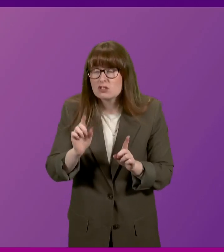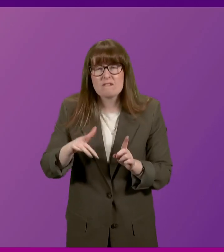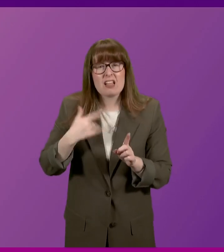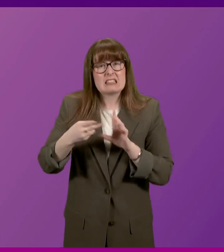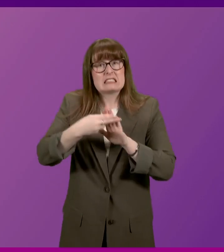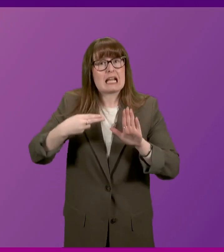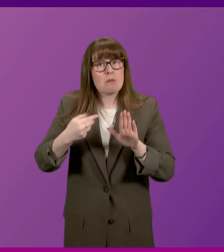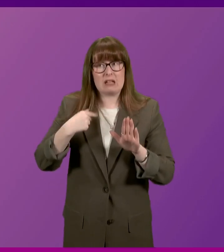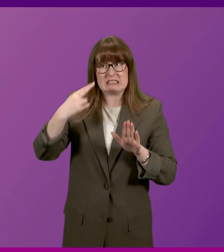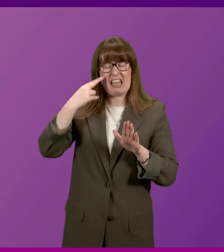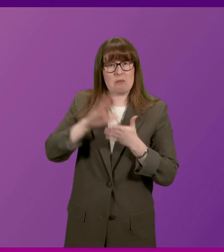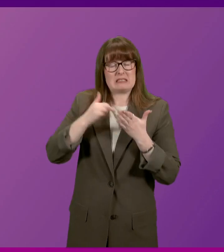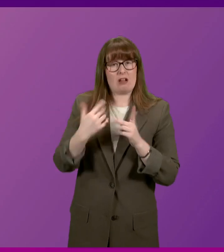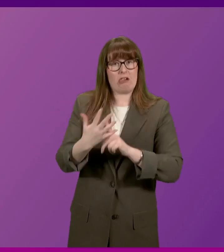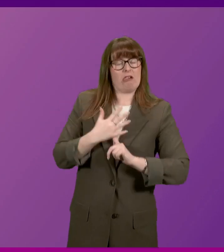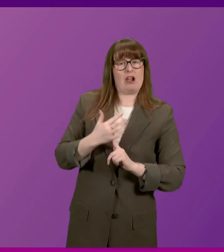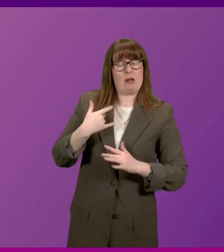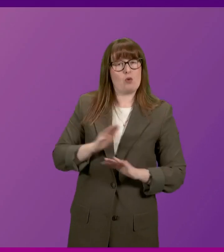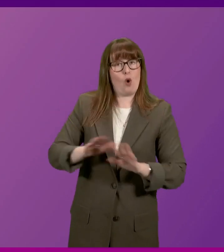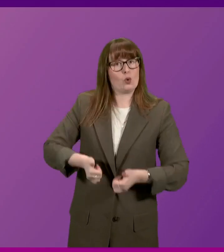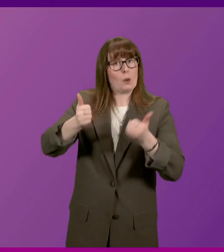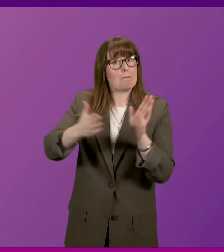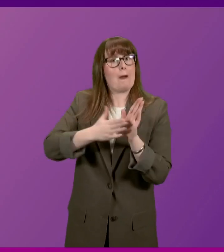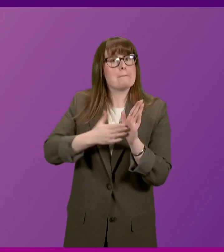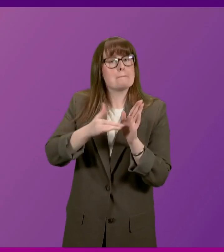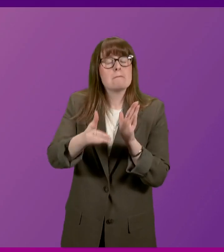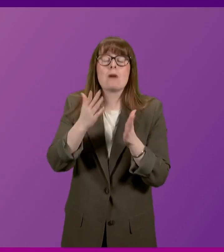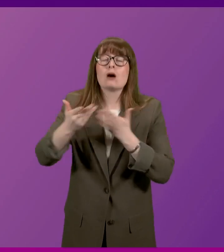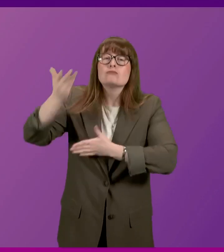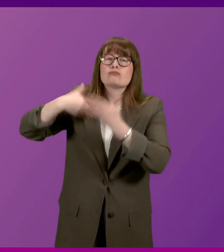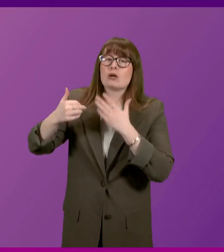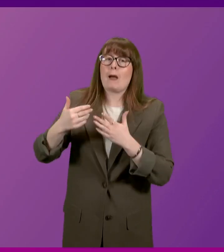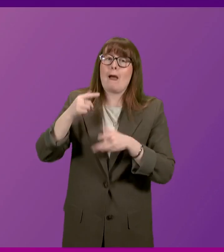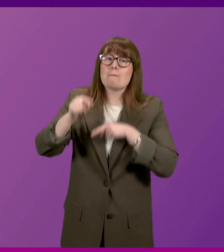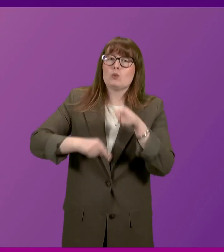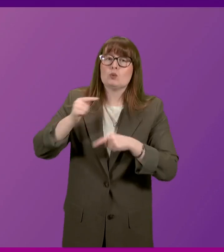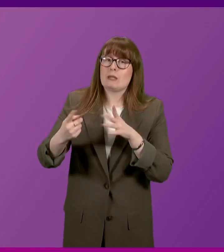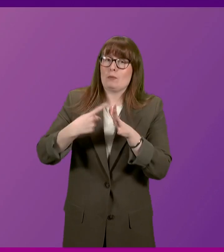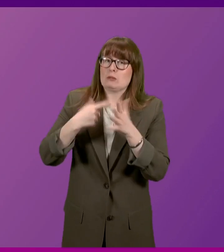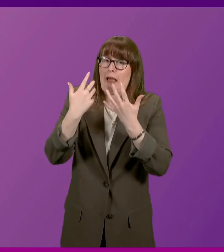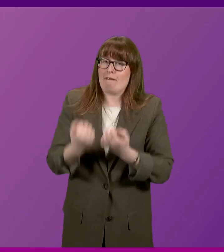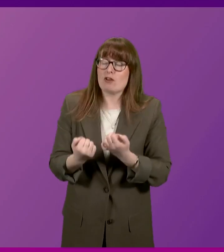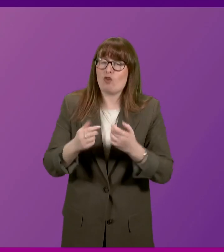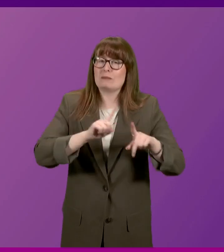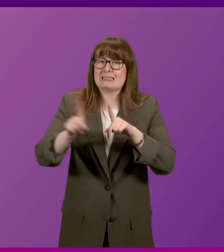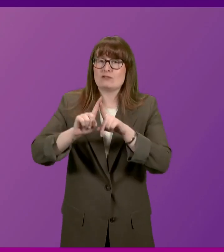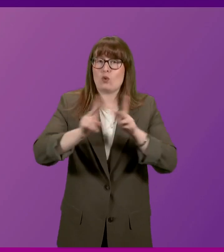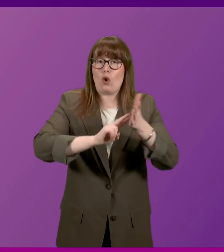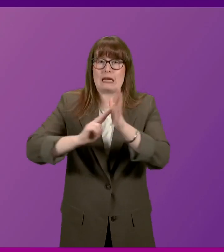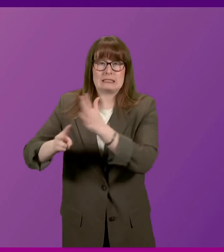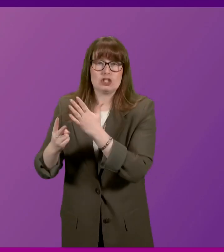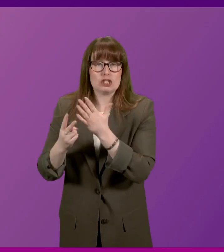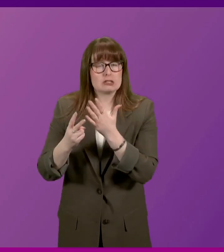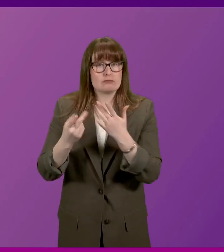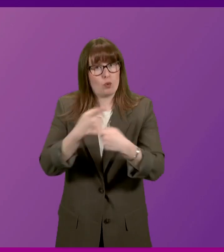about being deaf. But historical abuse in the deaf community by statutory agencies in Scotland,